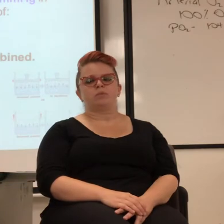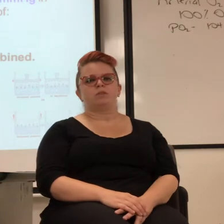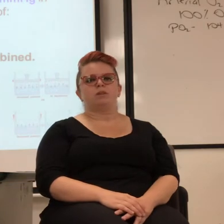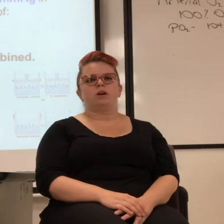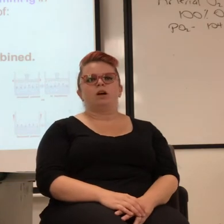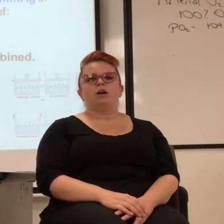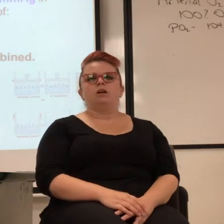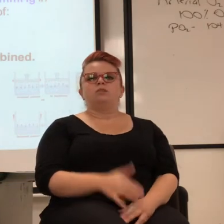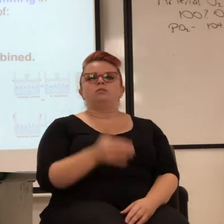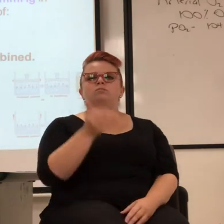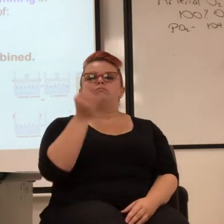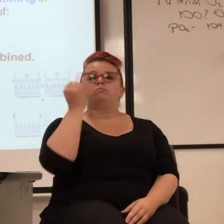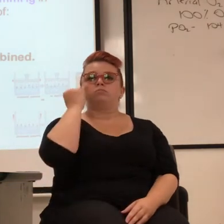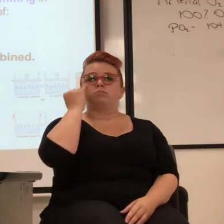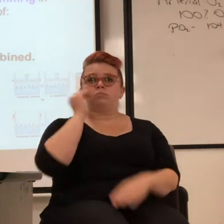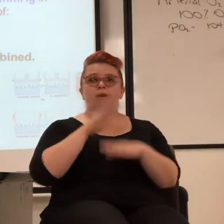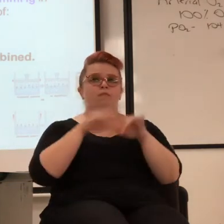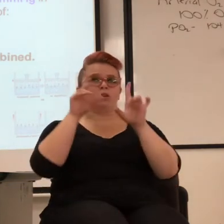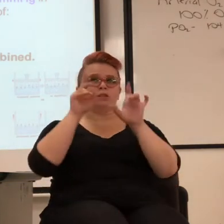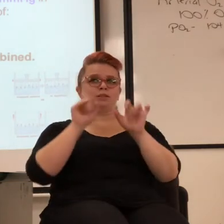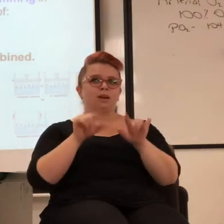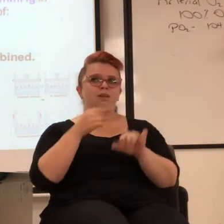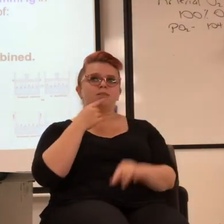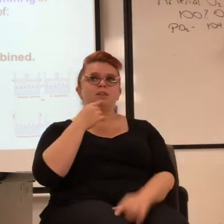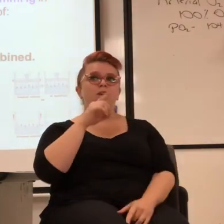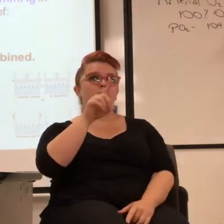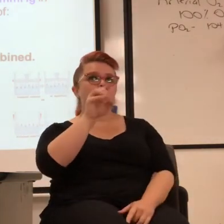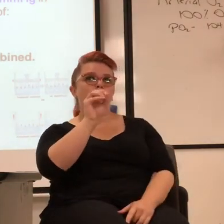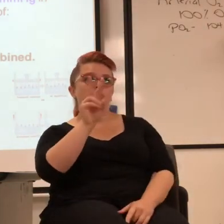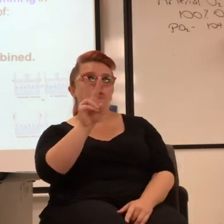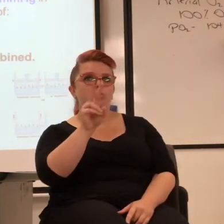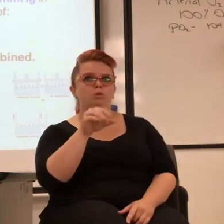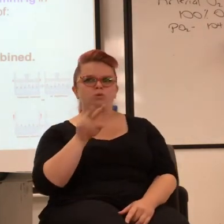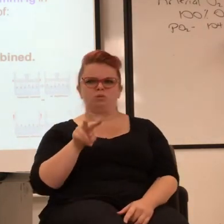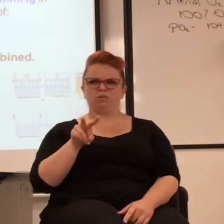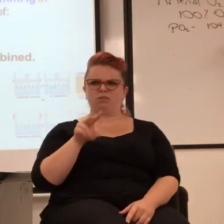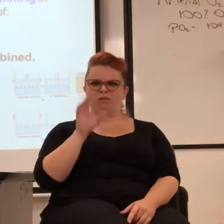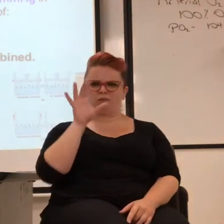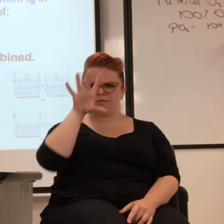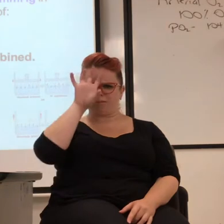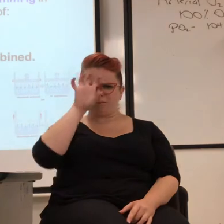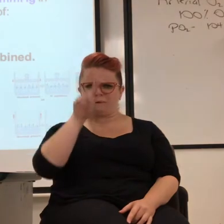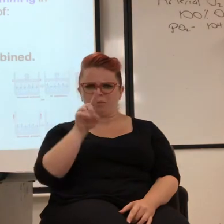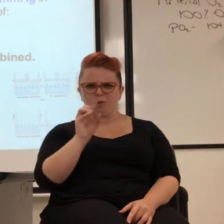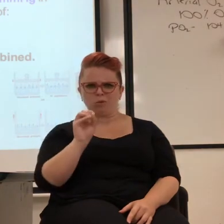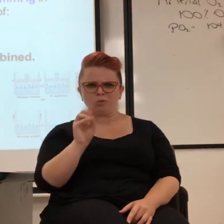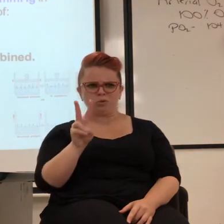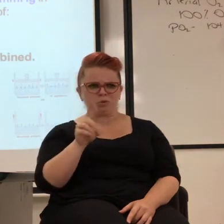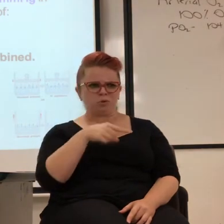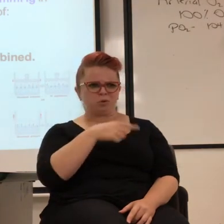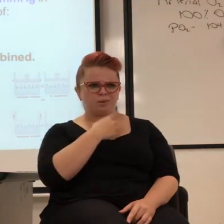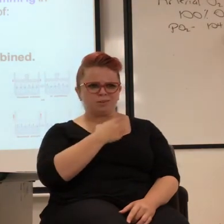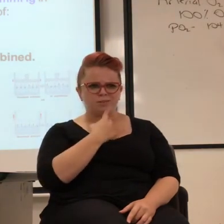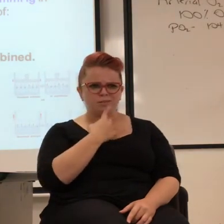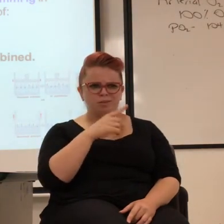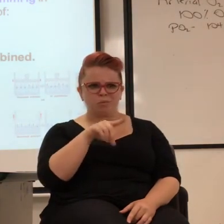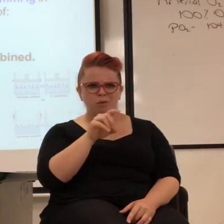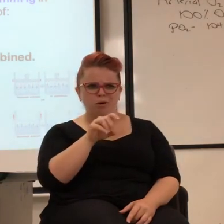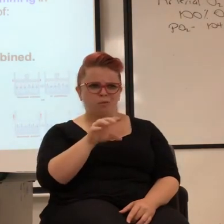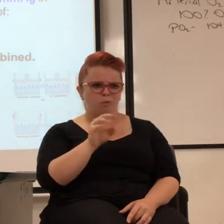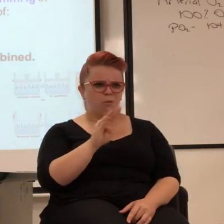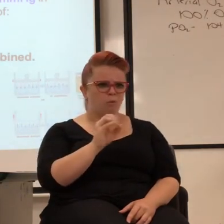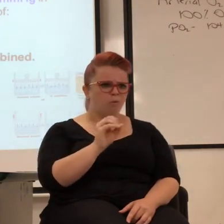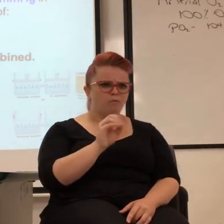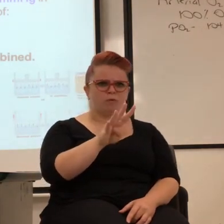So like if I put on a test 102, is it gonna throw you off? 102 or what? No, the idea is it's something like that. It's a number